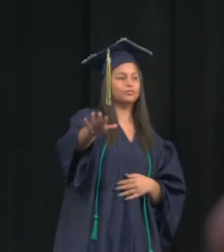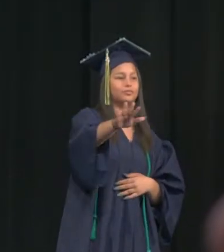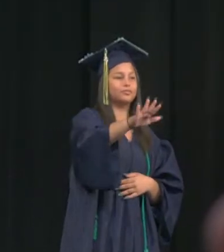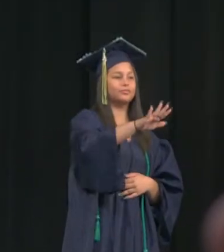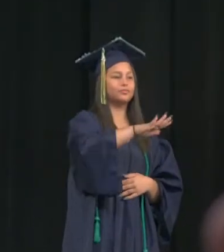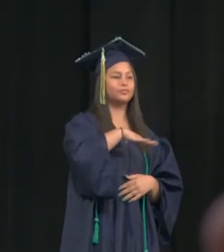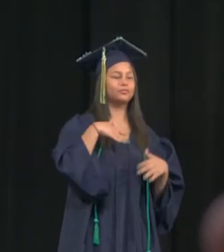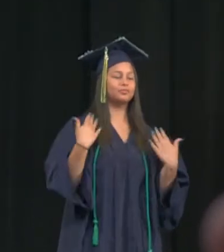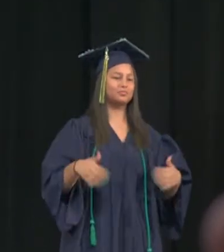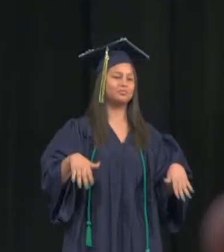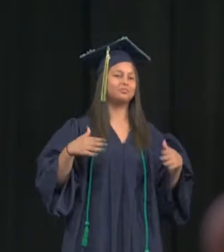of the